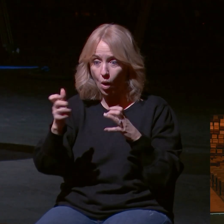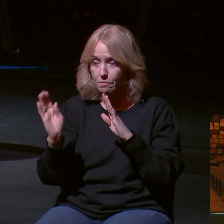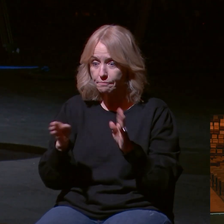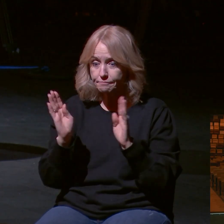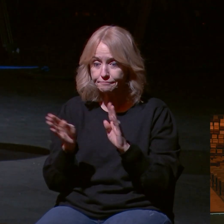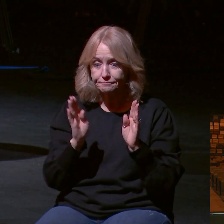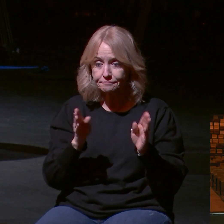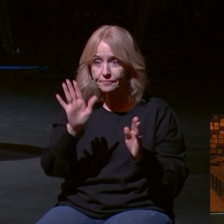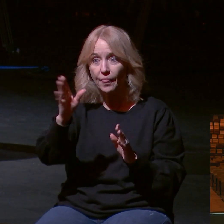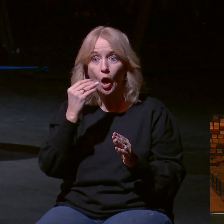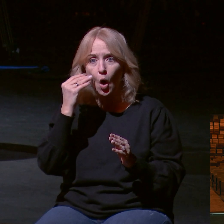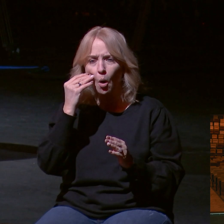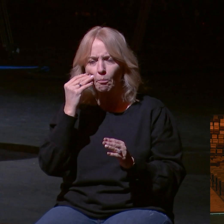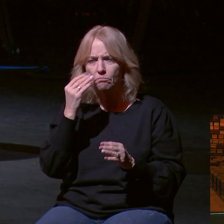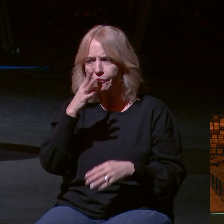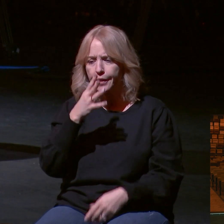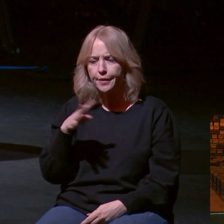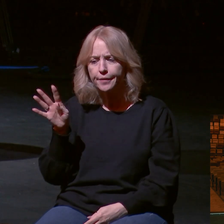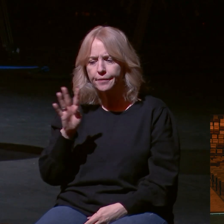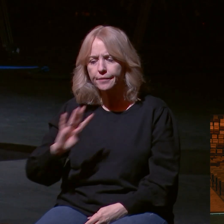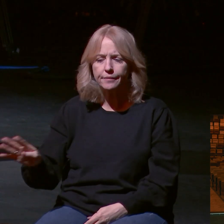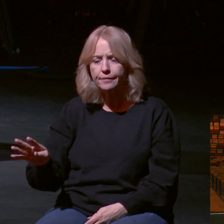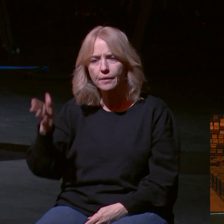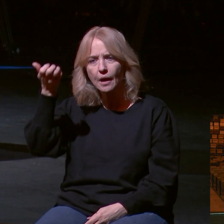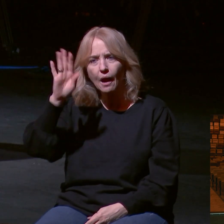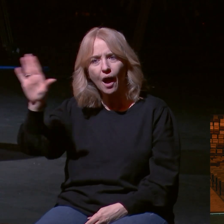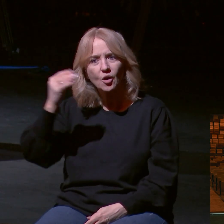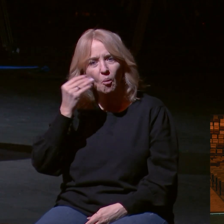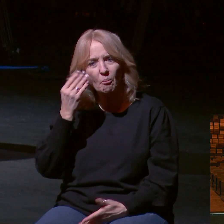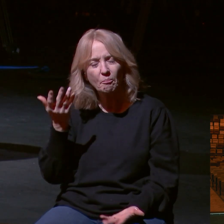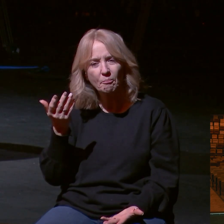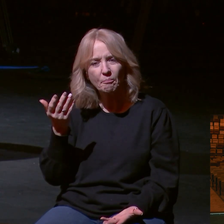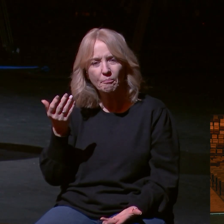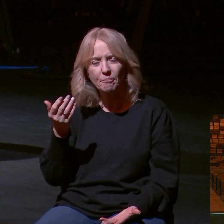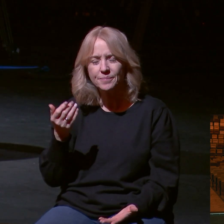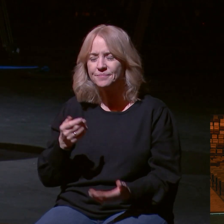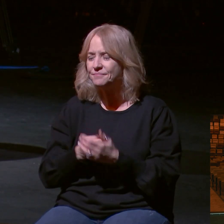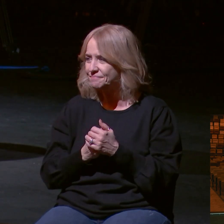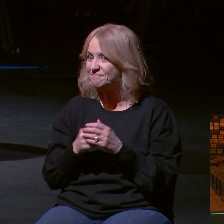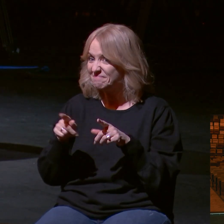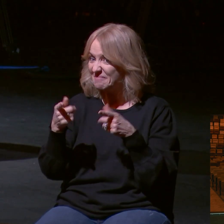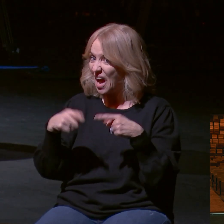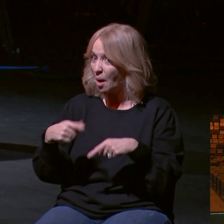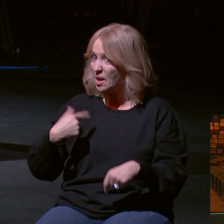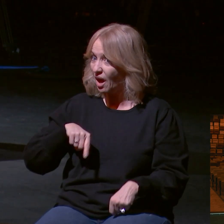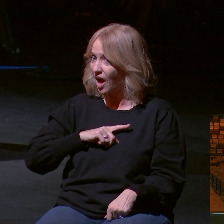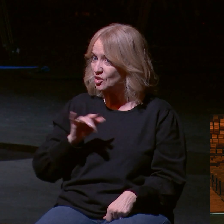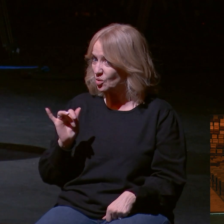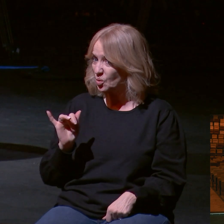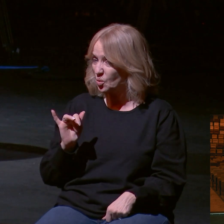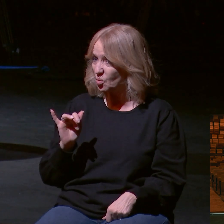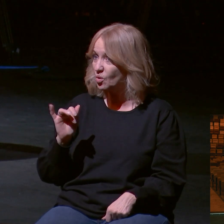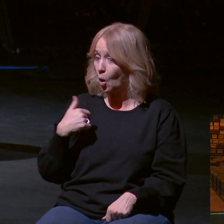things that distract us from God's plans, but it's our own plans that can actually distract us from God's